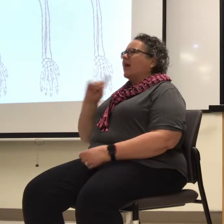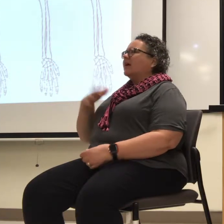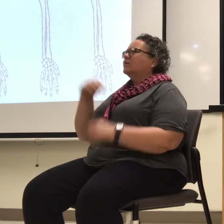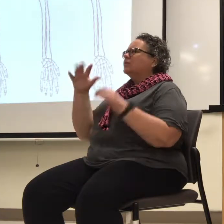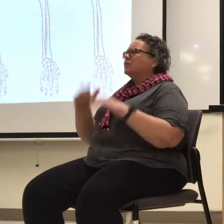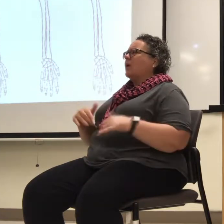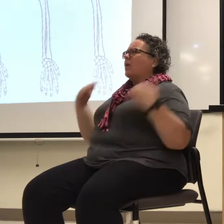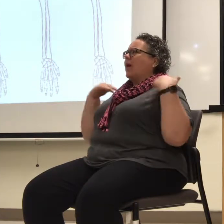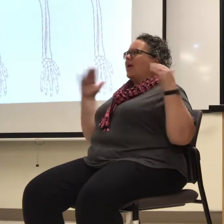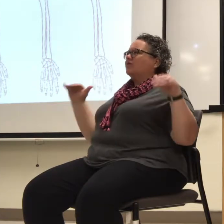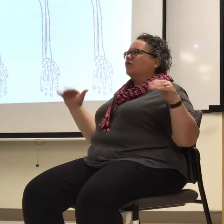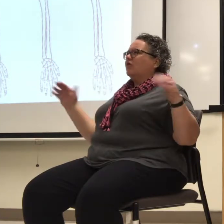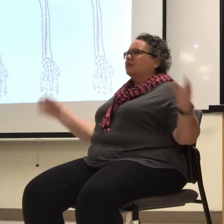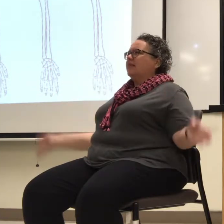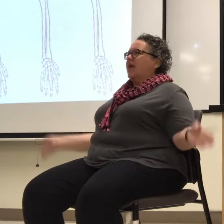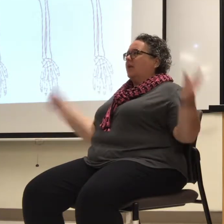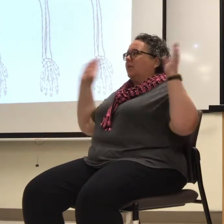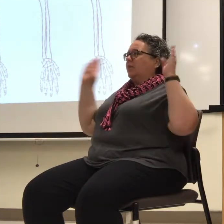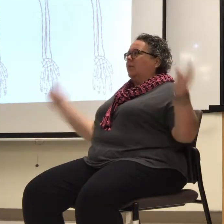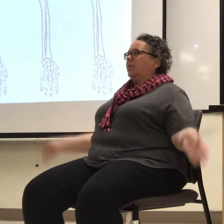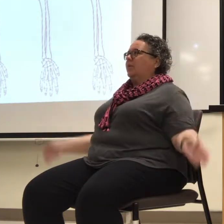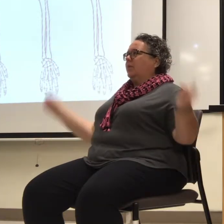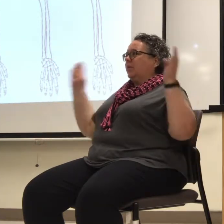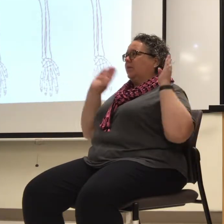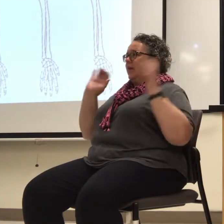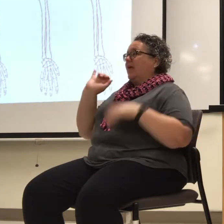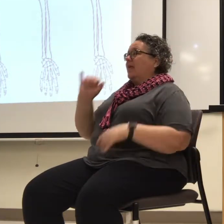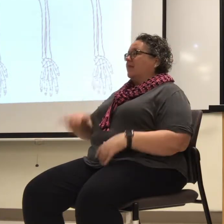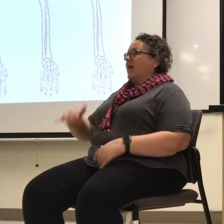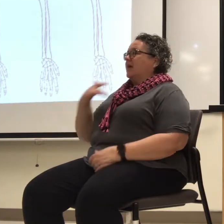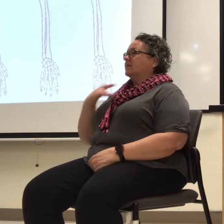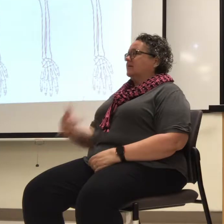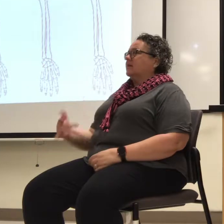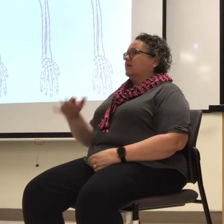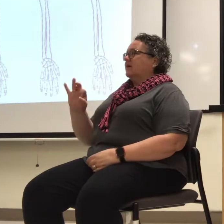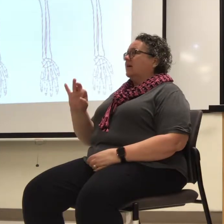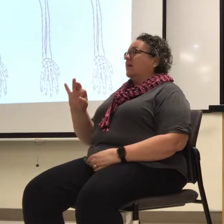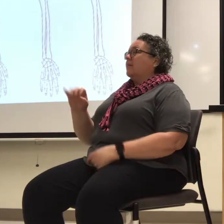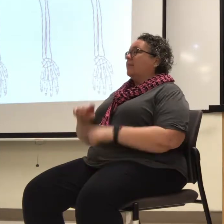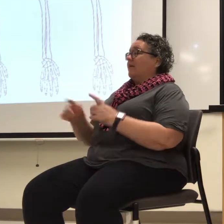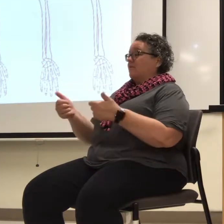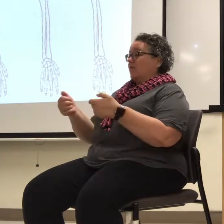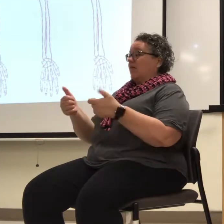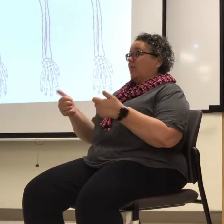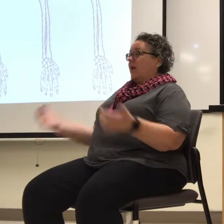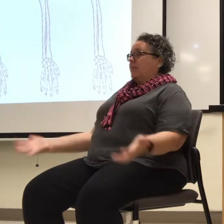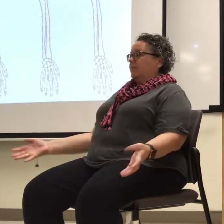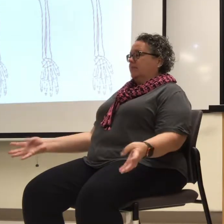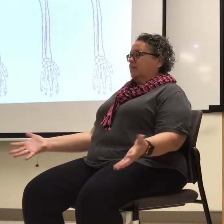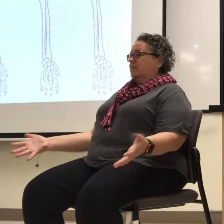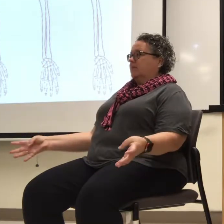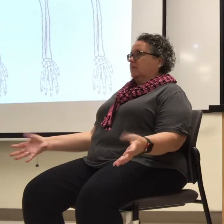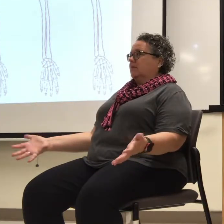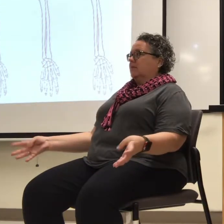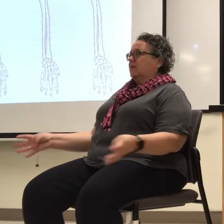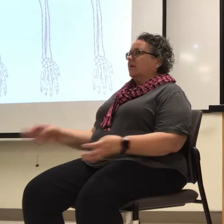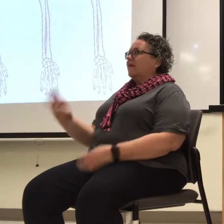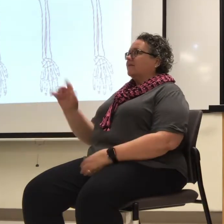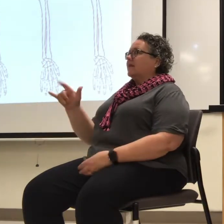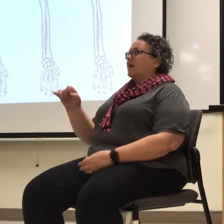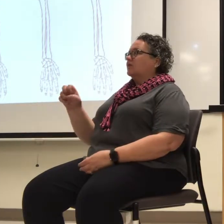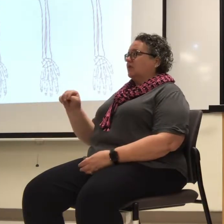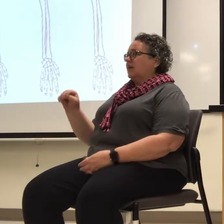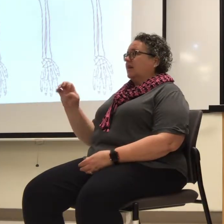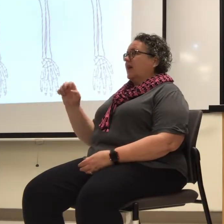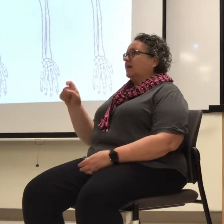you know, going back and forth like windshield wipers, that's flexion extension of the thumb. Okay, so it's different for the thumb. You know, since I'm talking